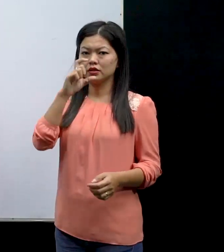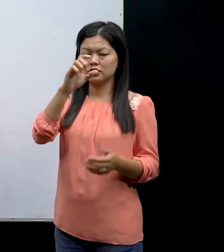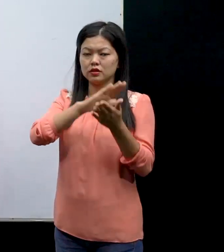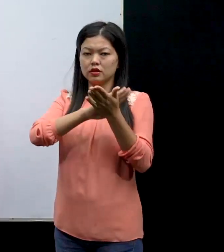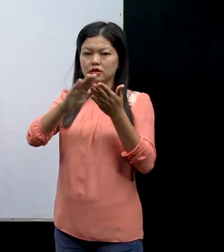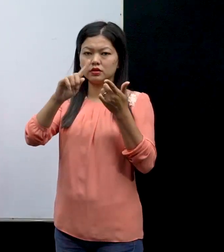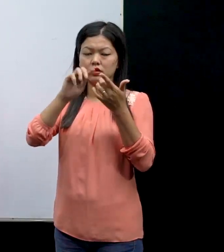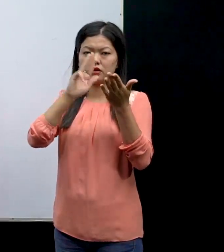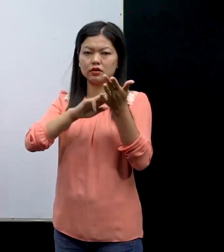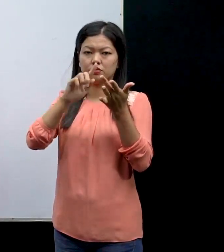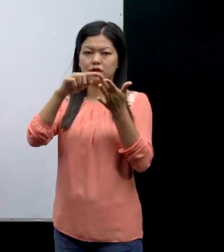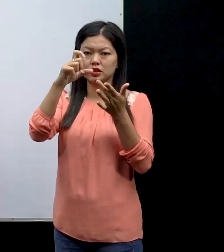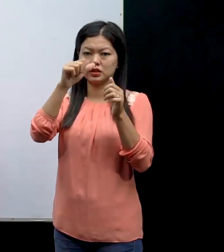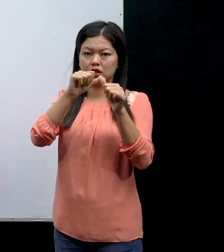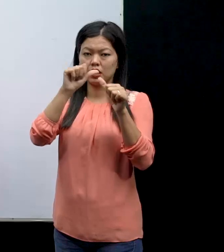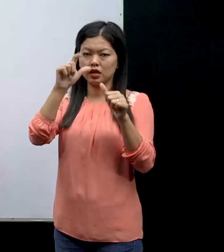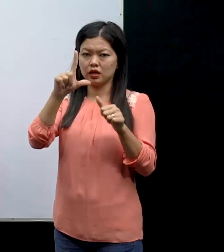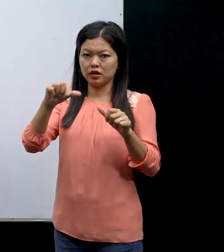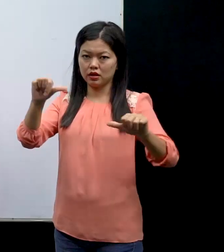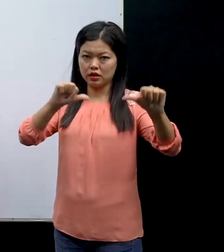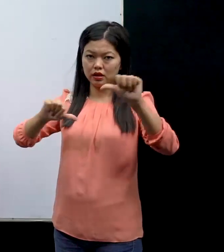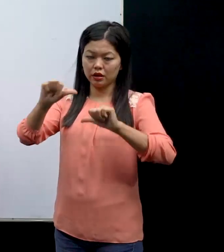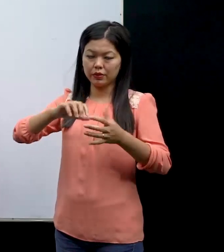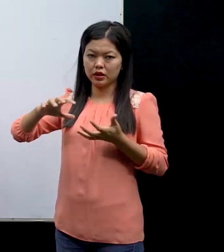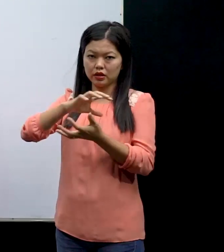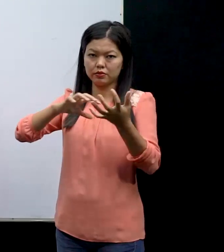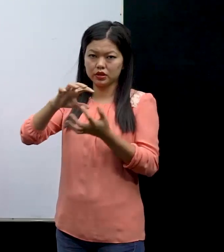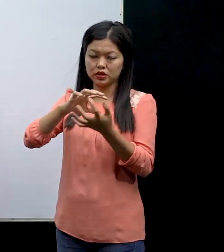in a chemical compound, if there is a